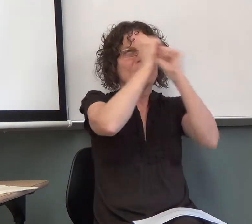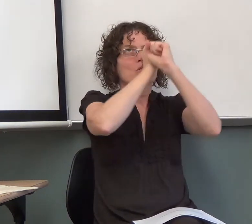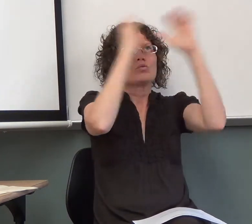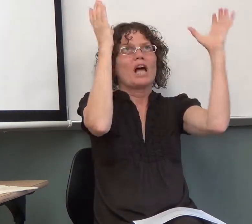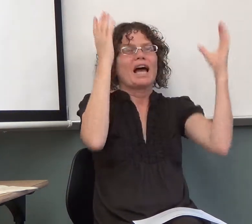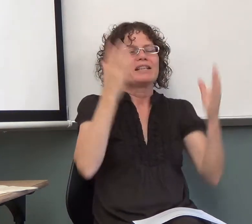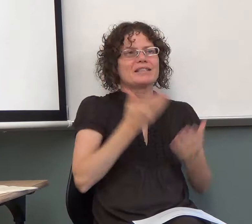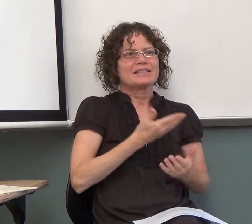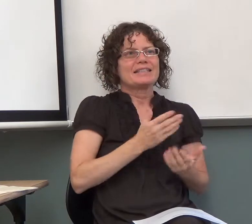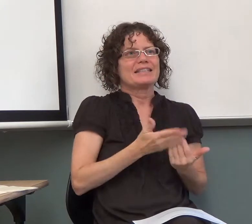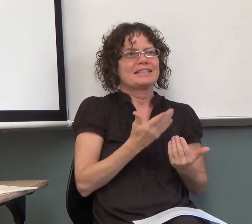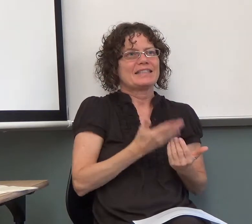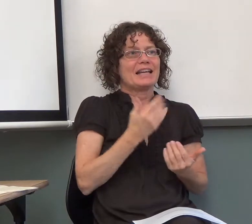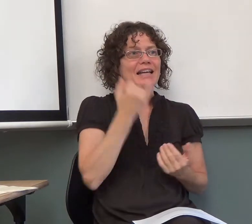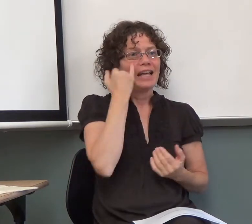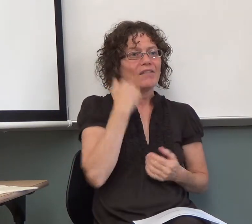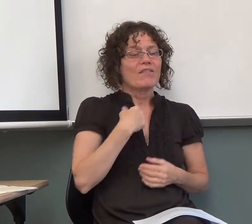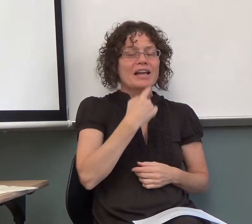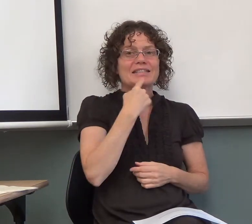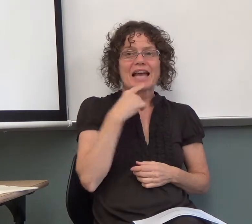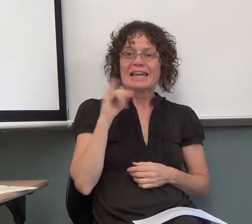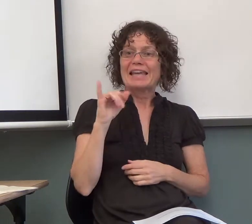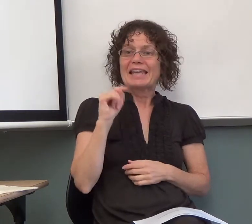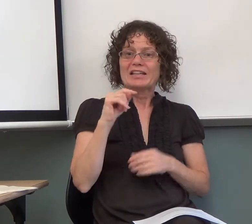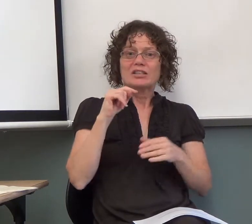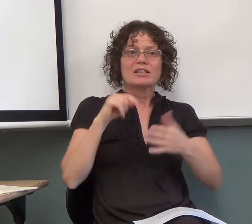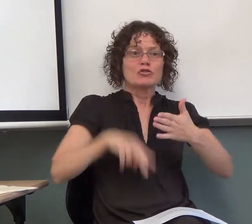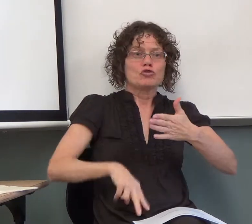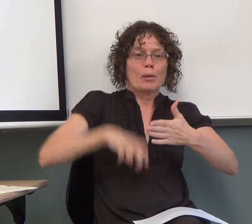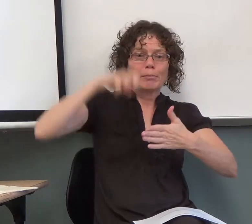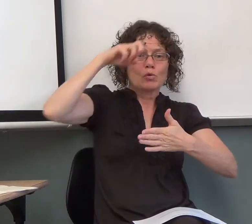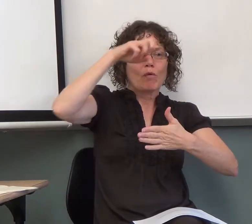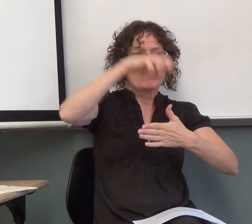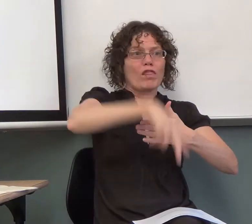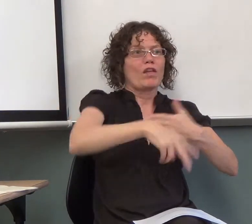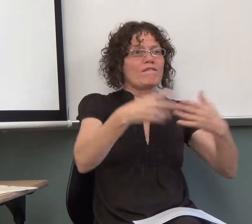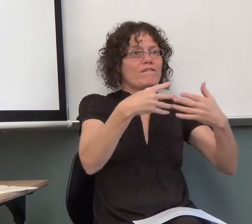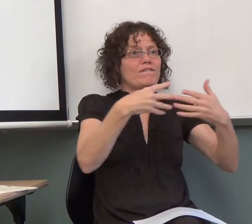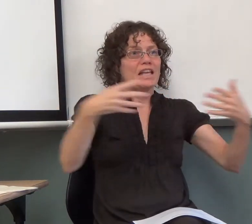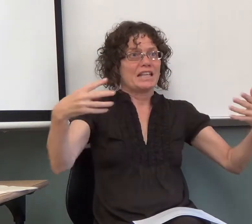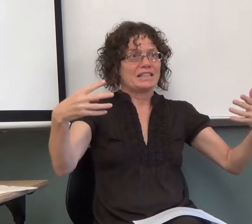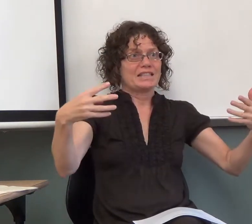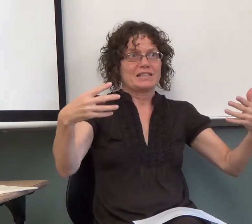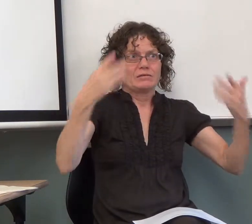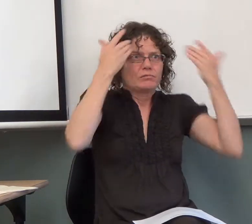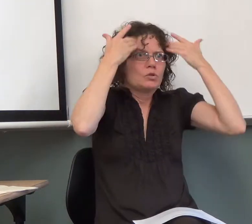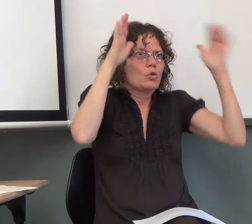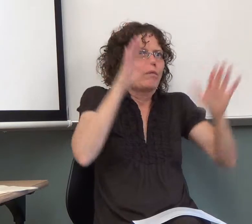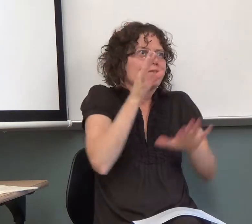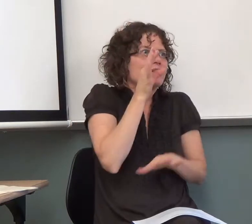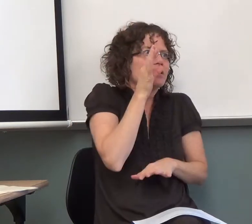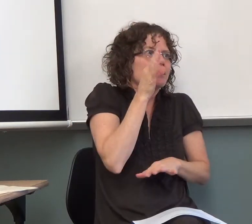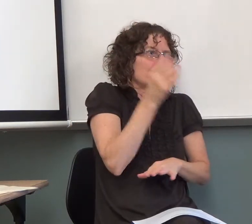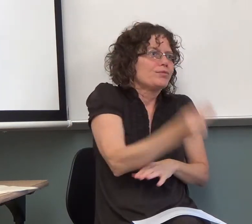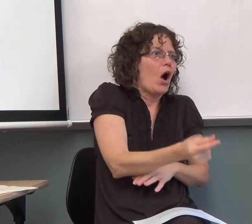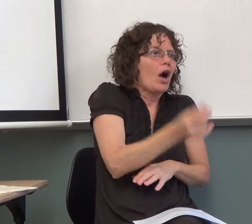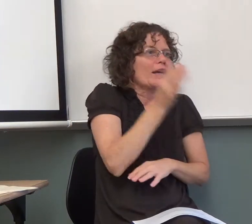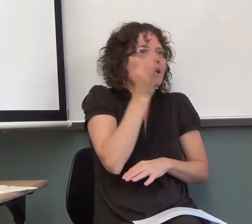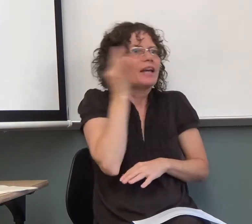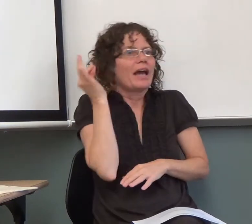mind. If I say, it jumps over the fence, I could be talking about a dog, a cat, a rhinoceros. I'd like to see a rhinoceros actually jump